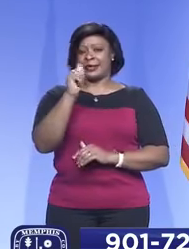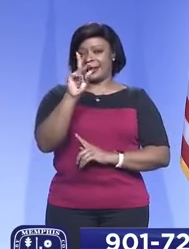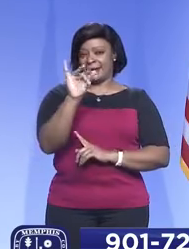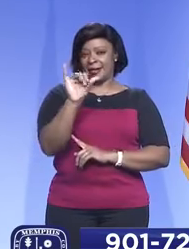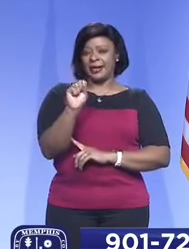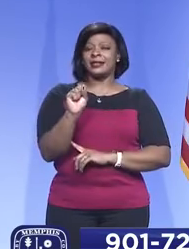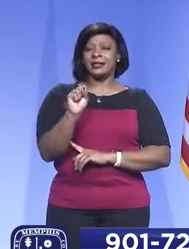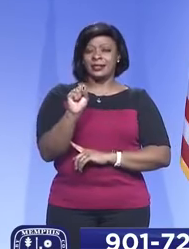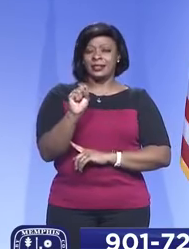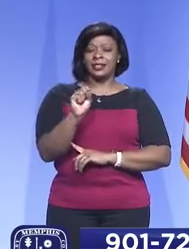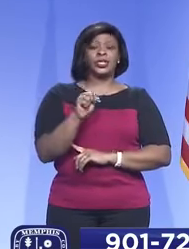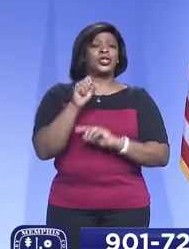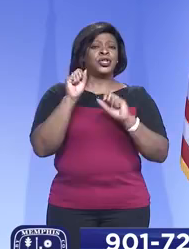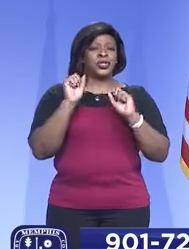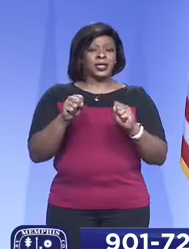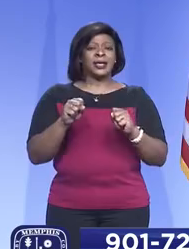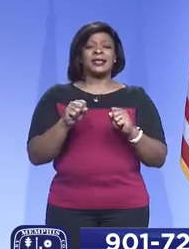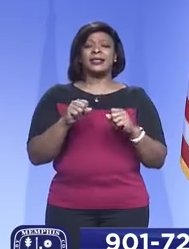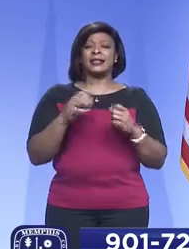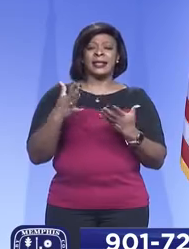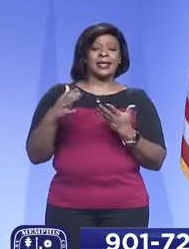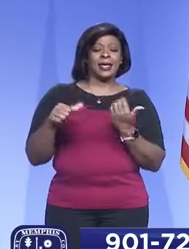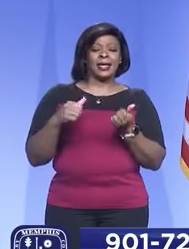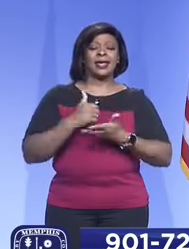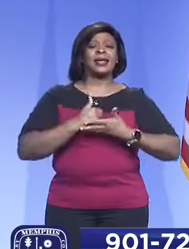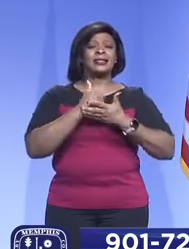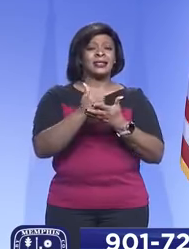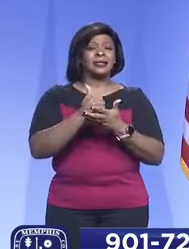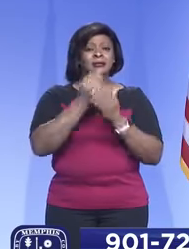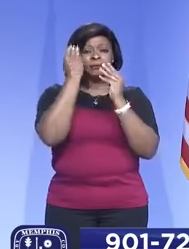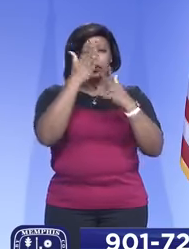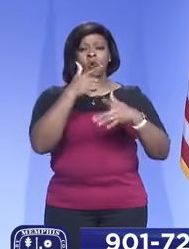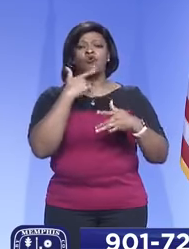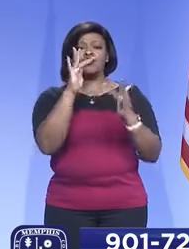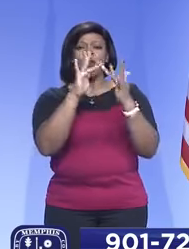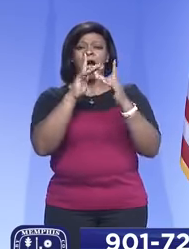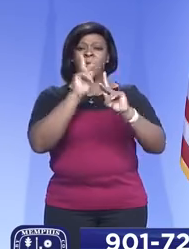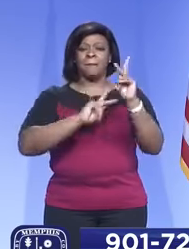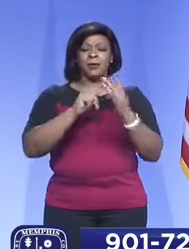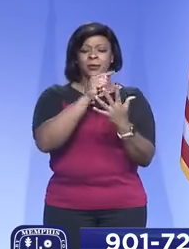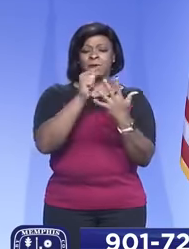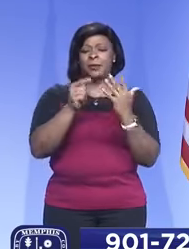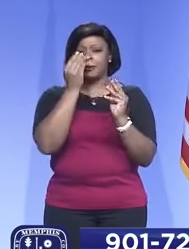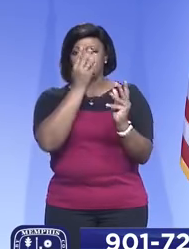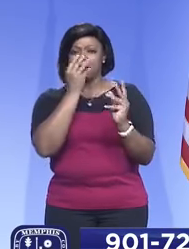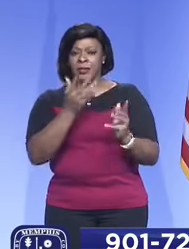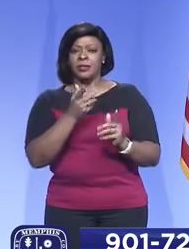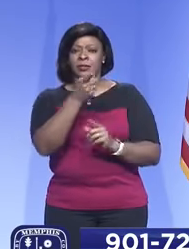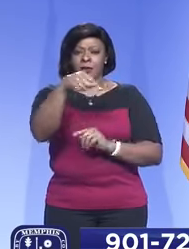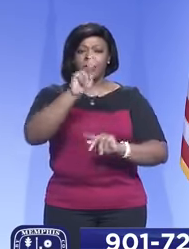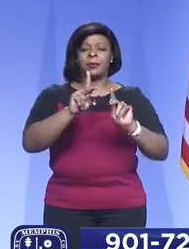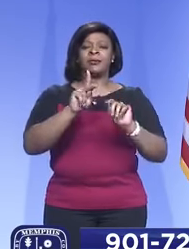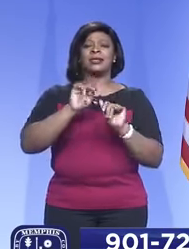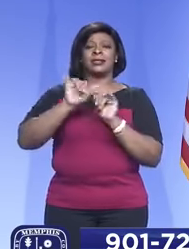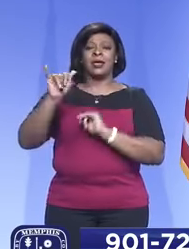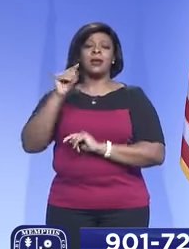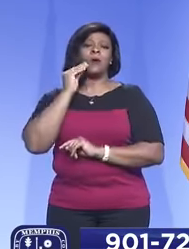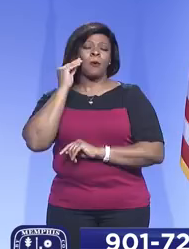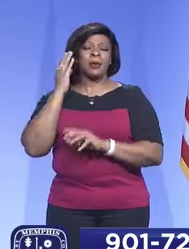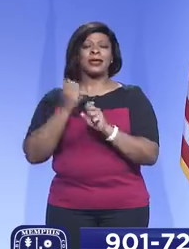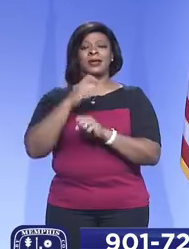days, and you can assist by identifying your contacts and making sure that they know to stay home and also to